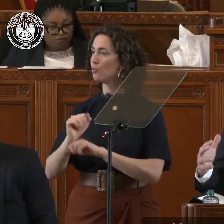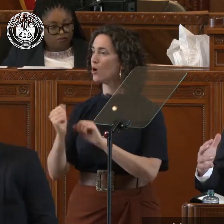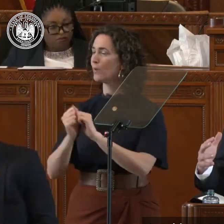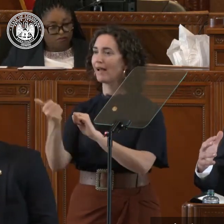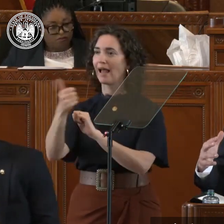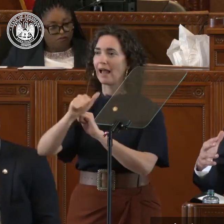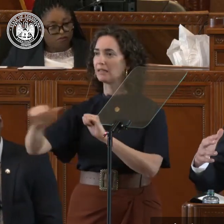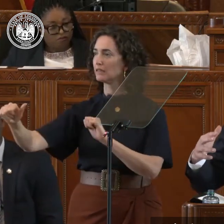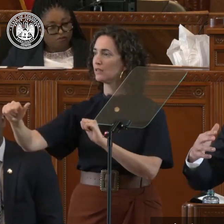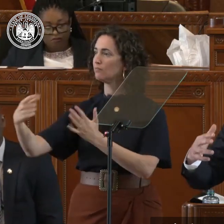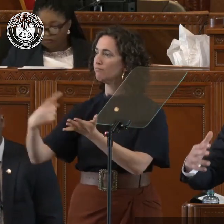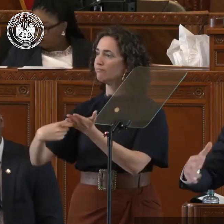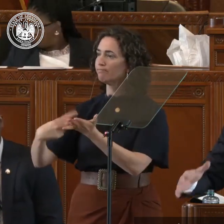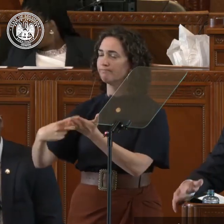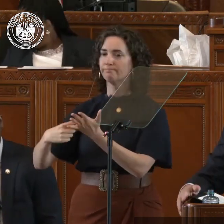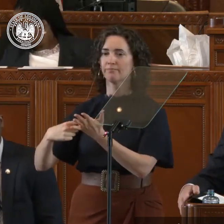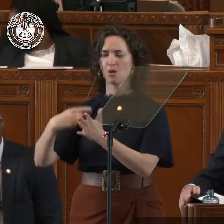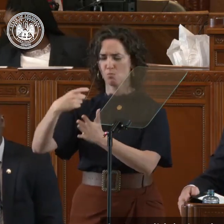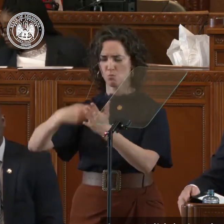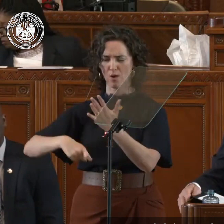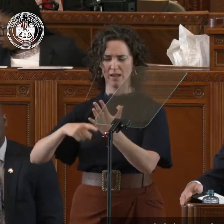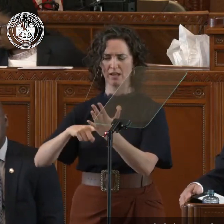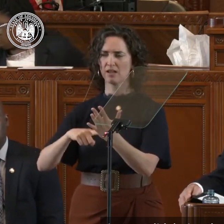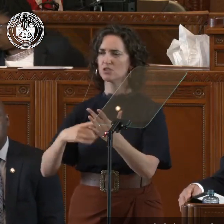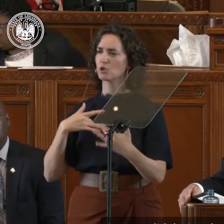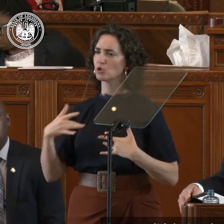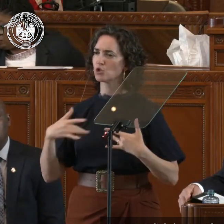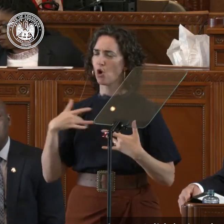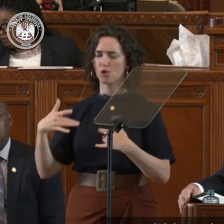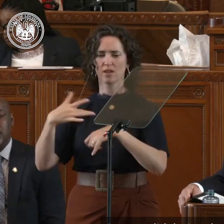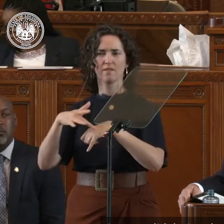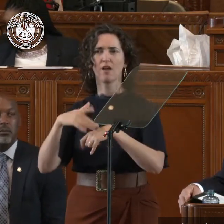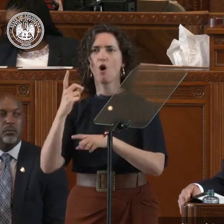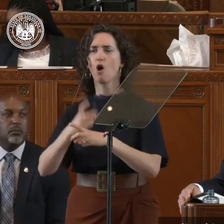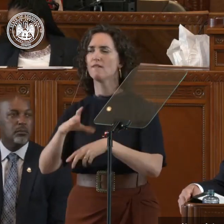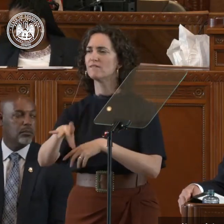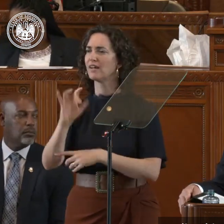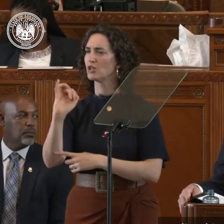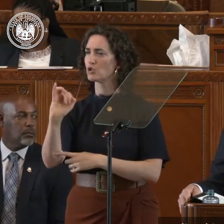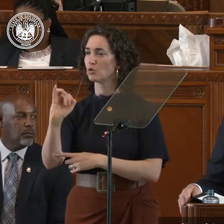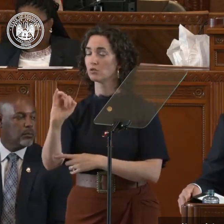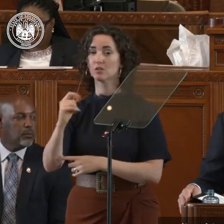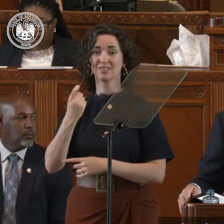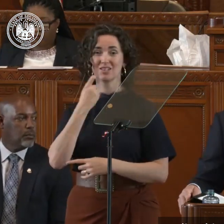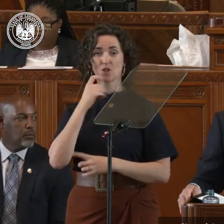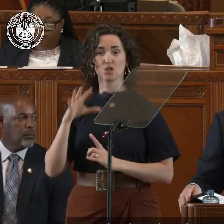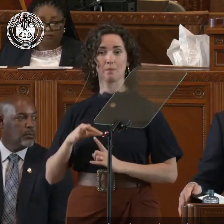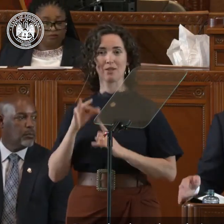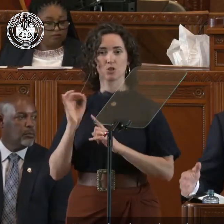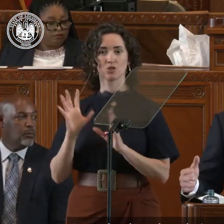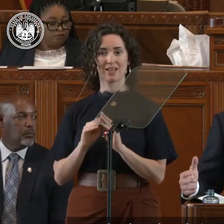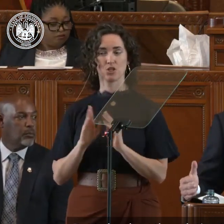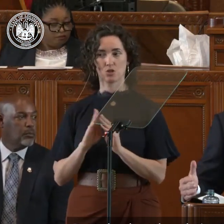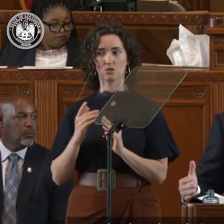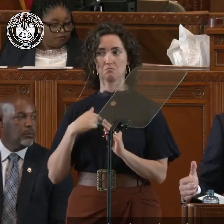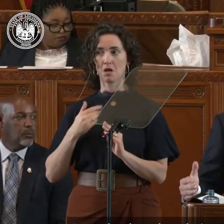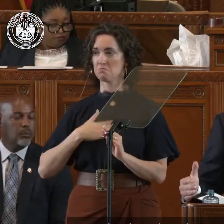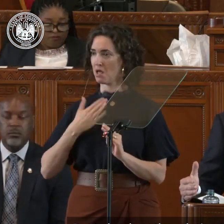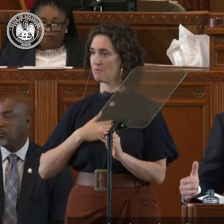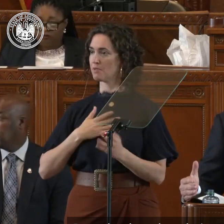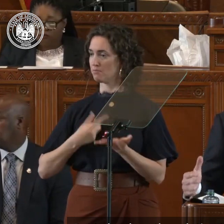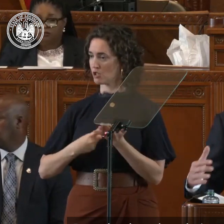address availability and price concerns on our insurance market, just as I did during the special session earlier this year. But to be